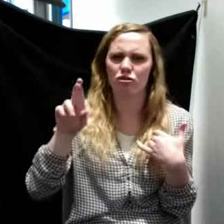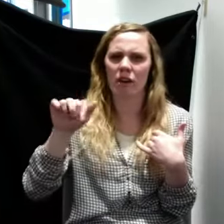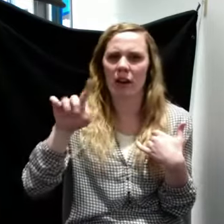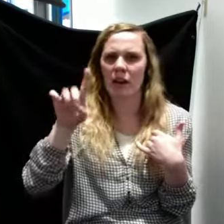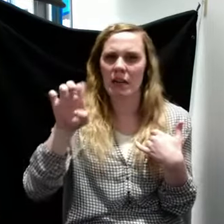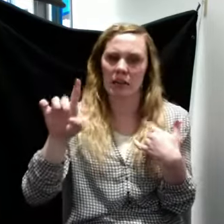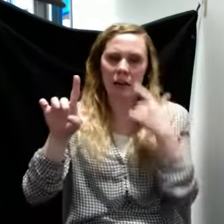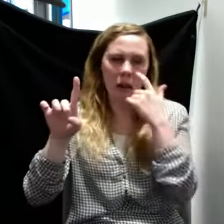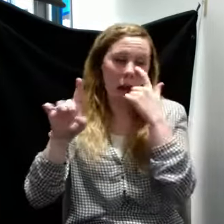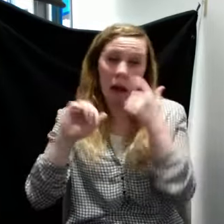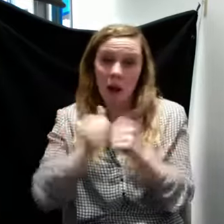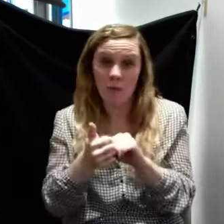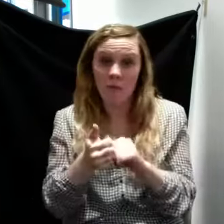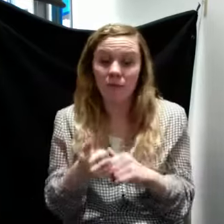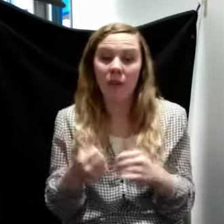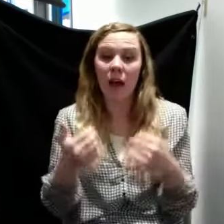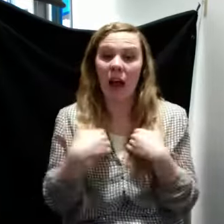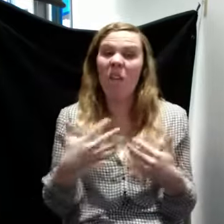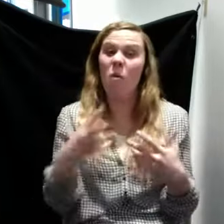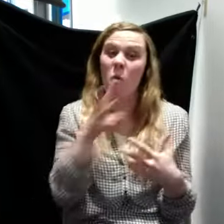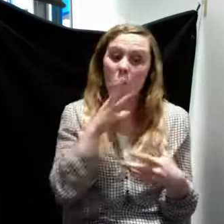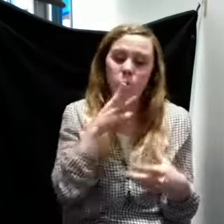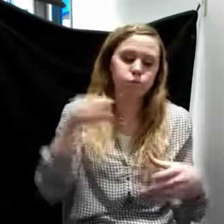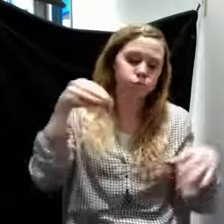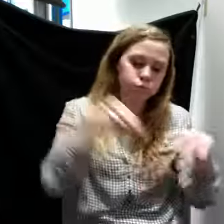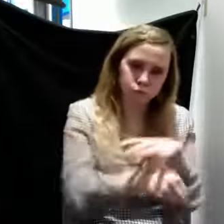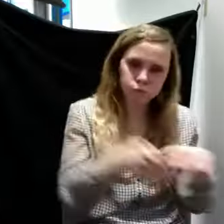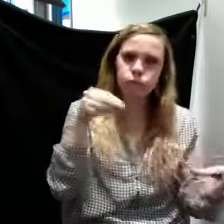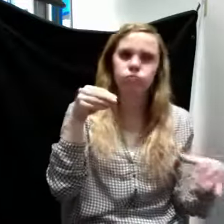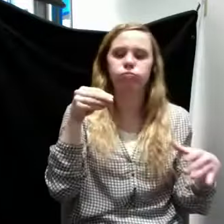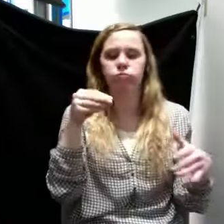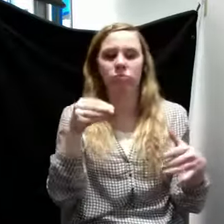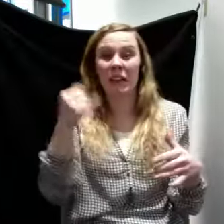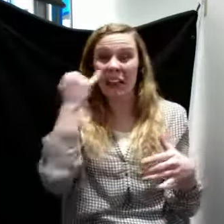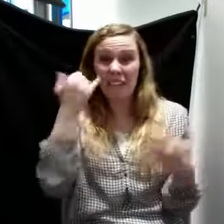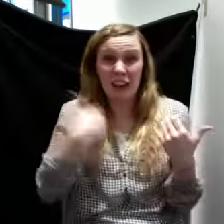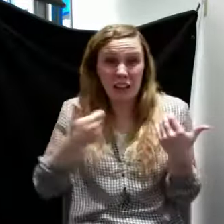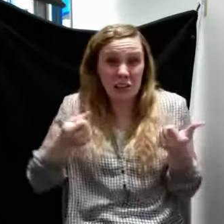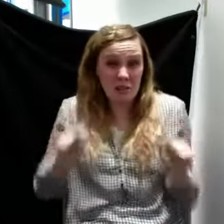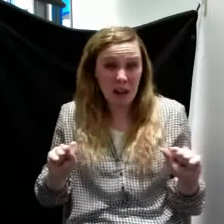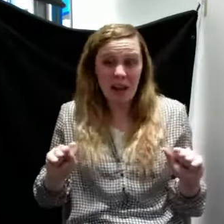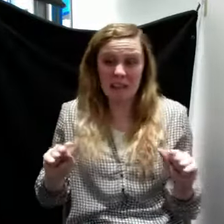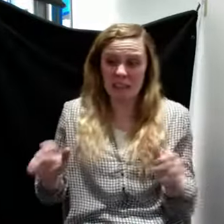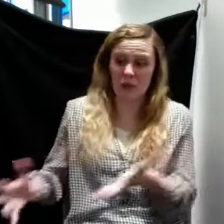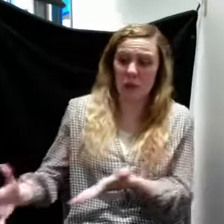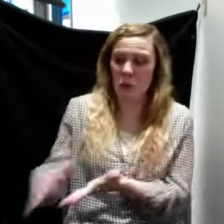Okay. So merge it to a point where if I tried to mop up a spill or something with this, that it wouldn't